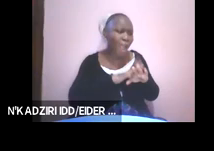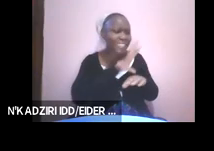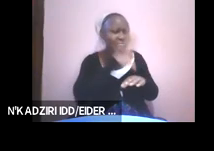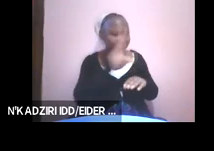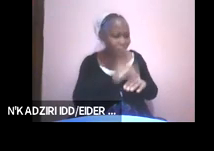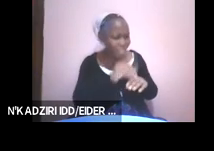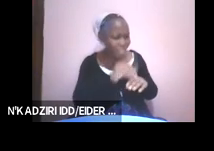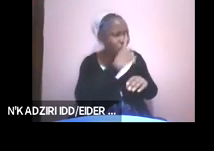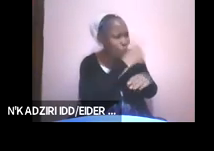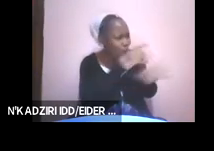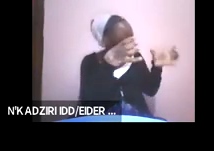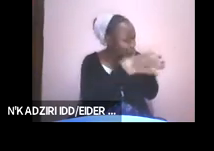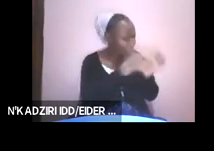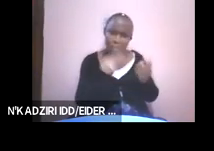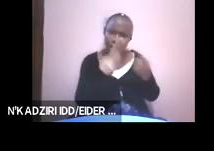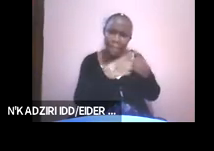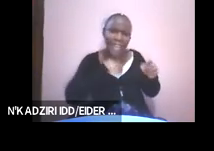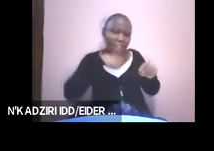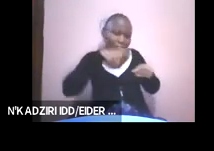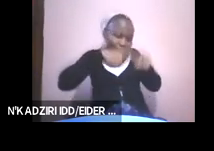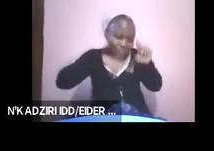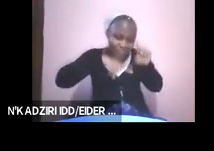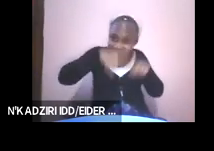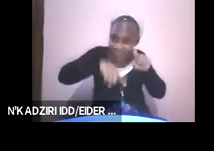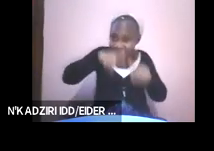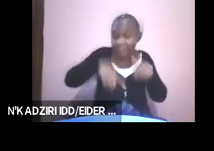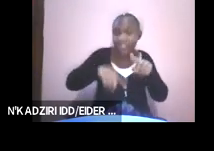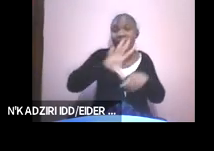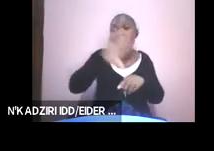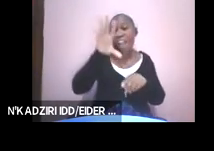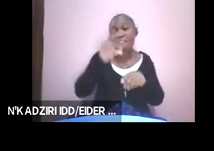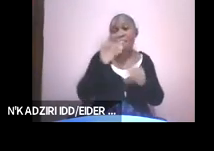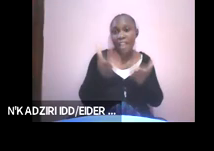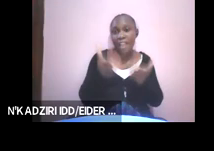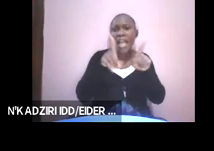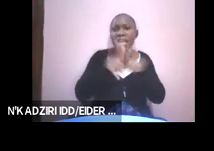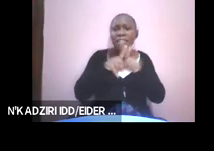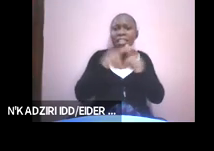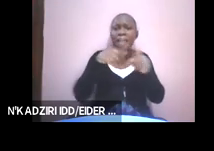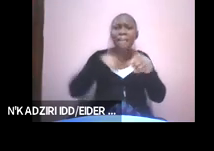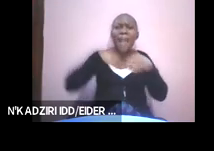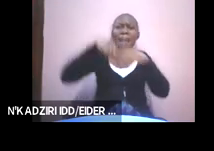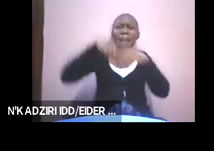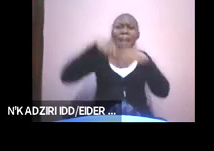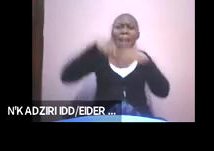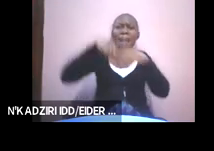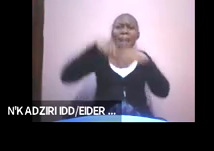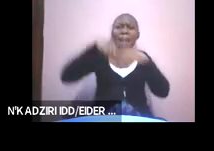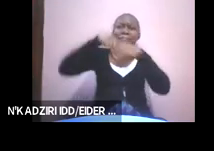a historical, deep historical issue in the field. And really only in the